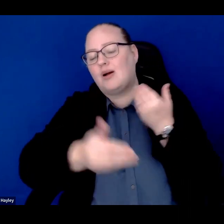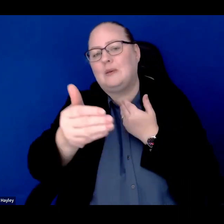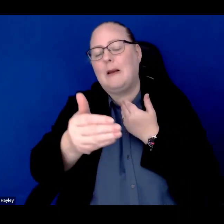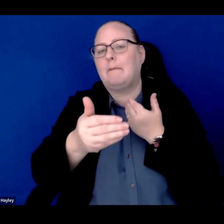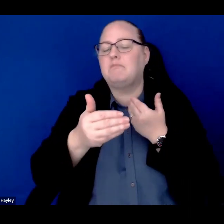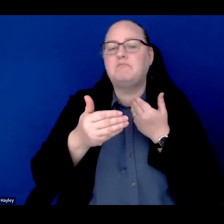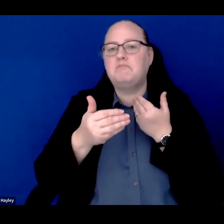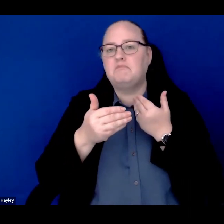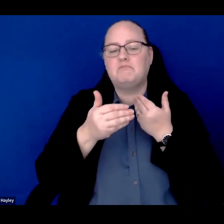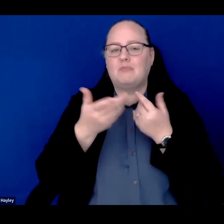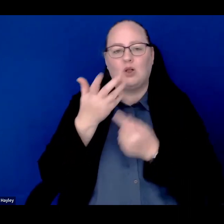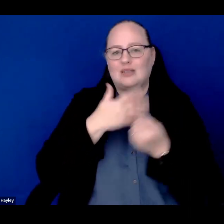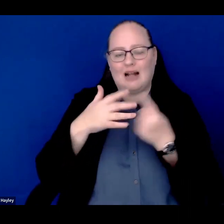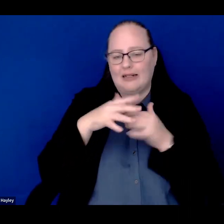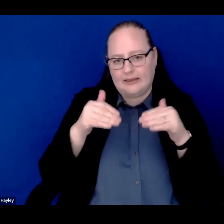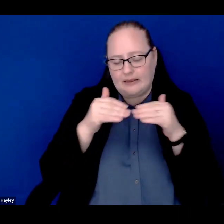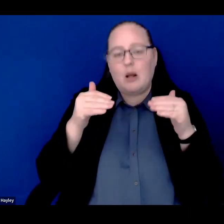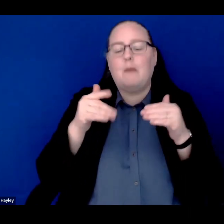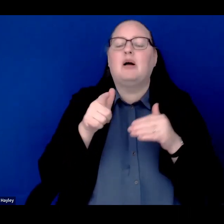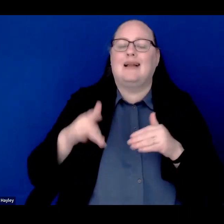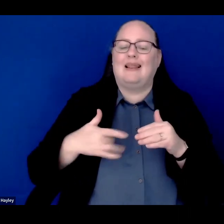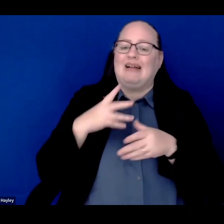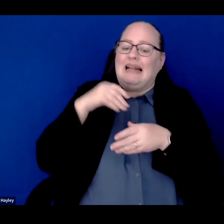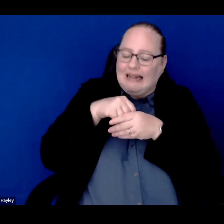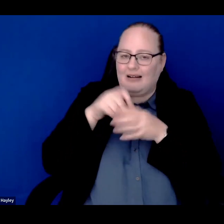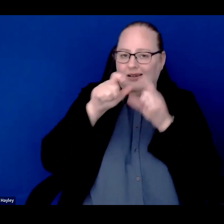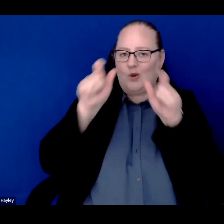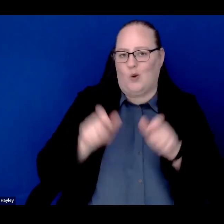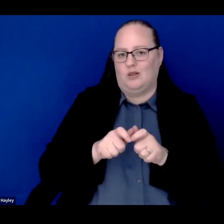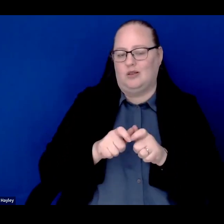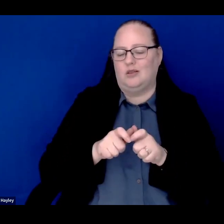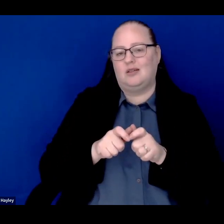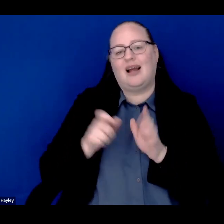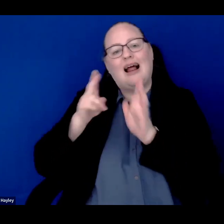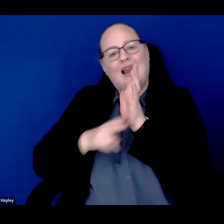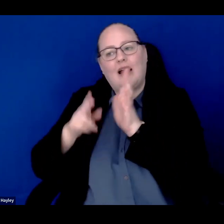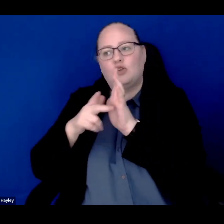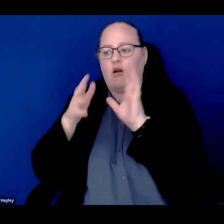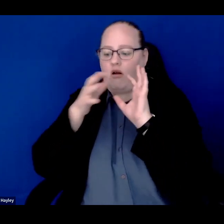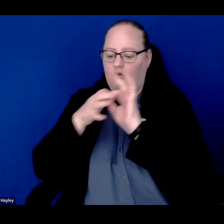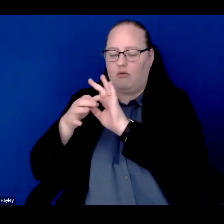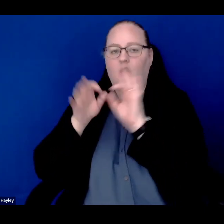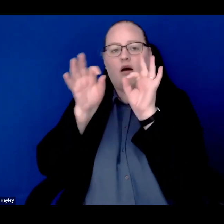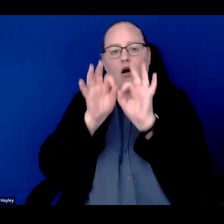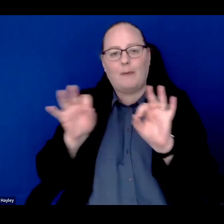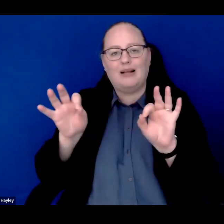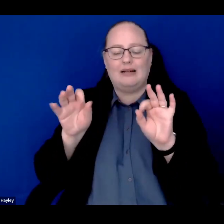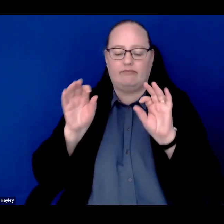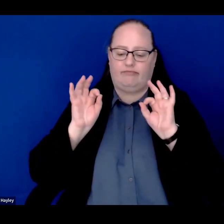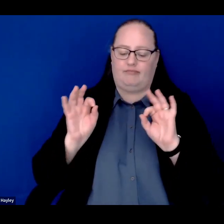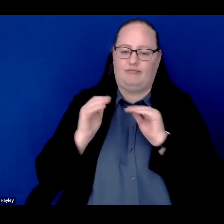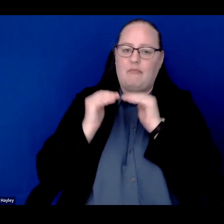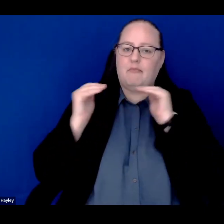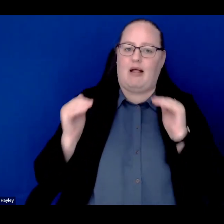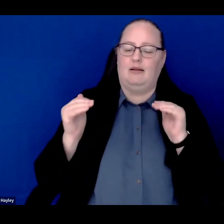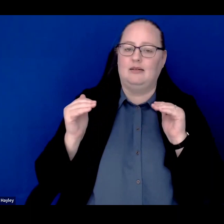could say, or just being in harmony with nature, or sustainable economy, that's a long-term goal. Same thing, like